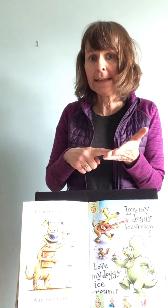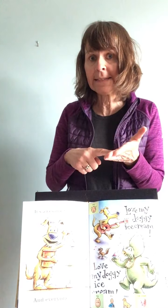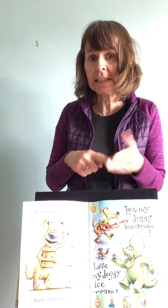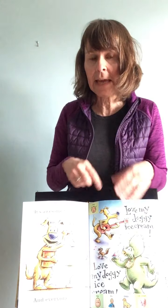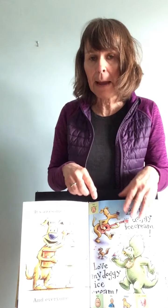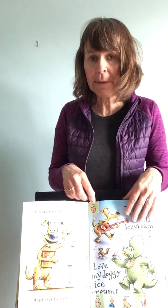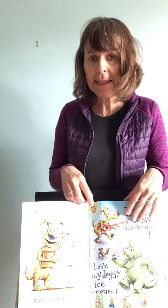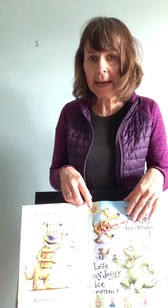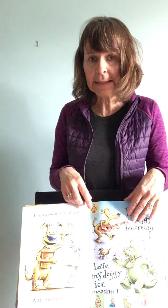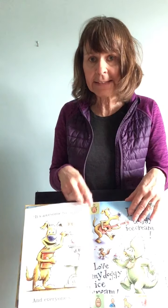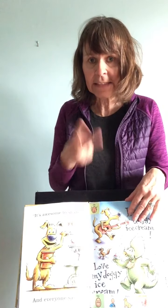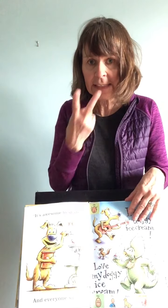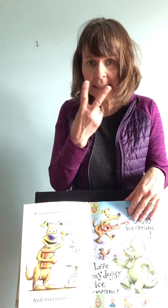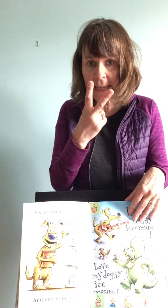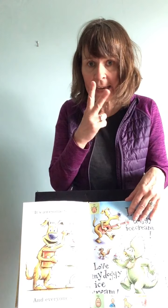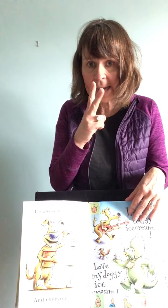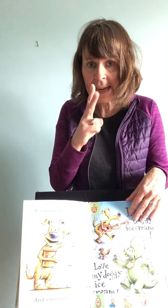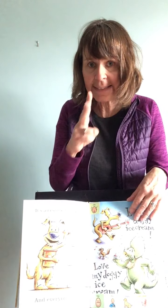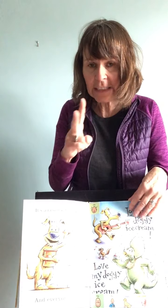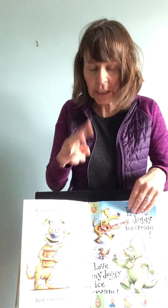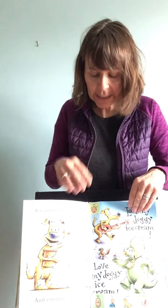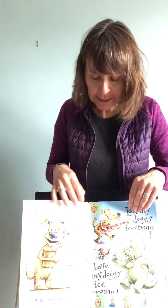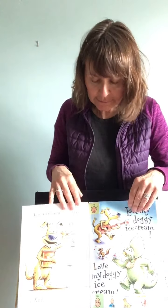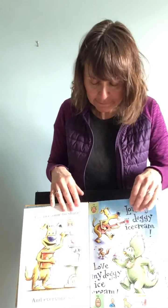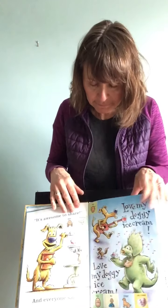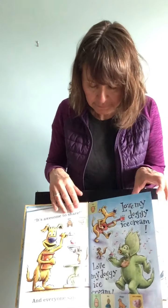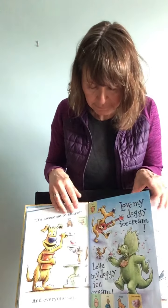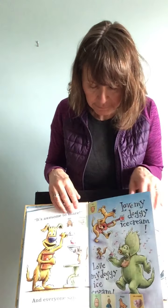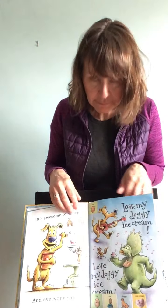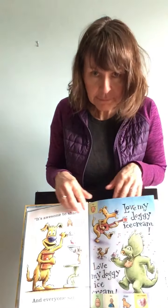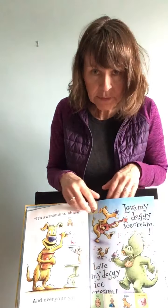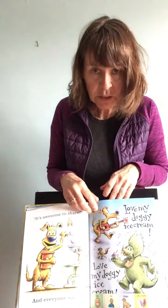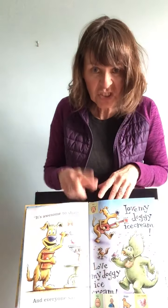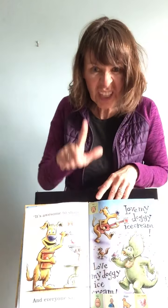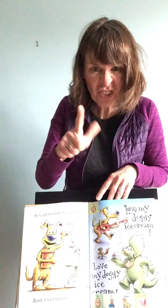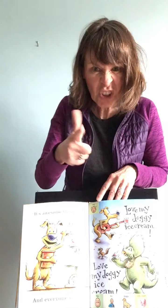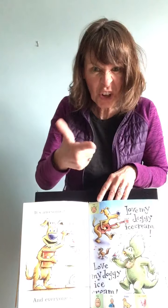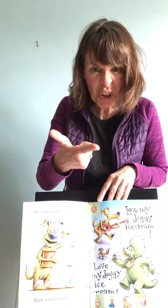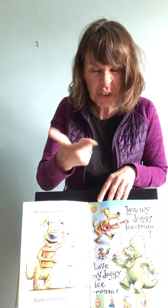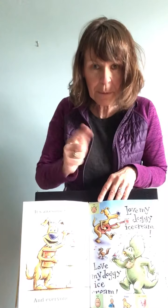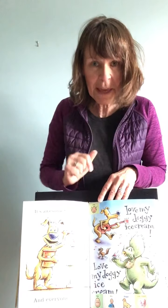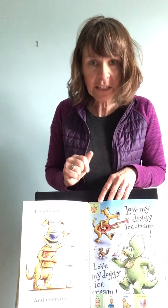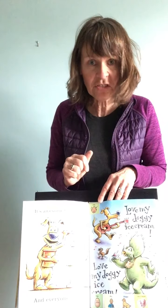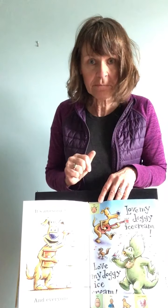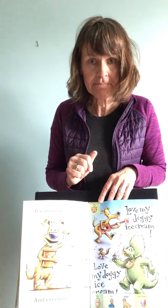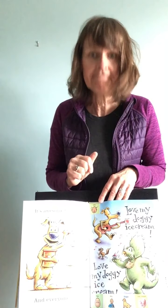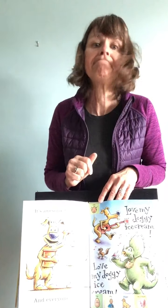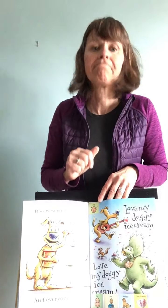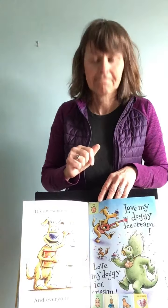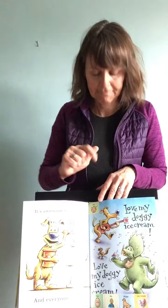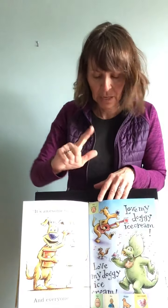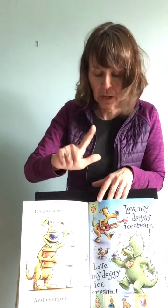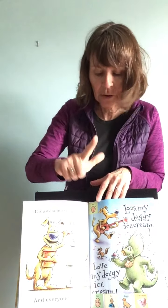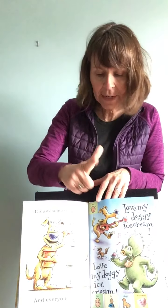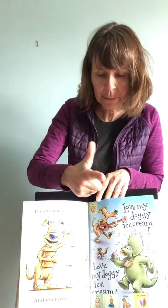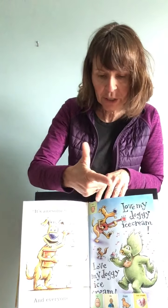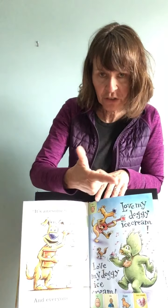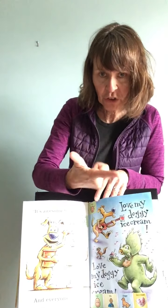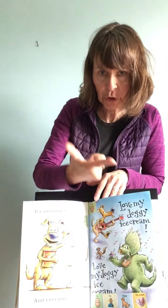What's gonna happen next? Let's look. Should I turn the page? All right, I'm gonna